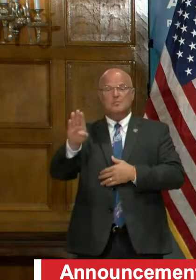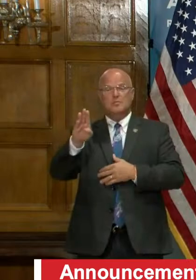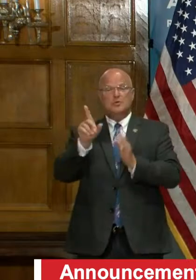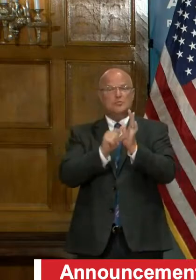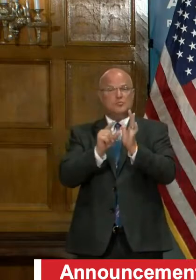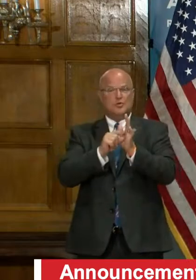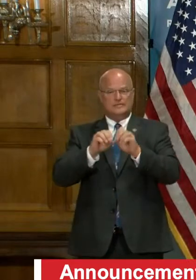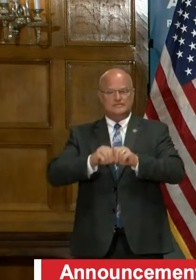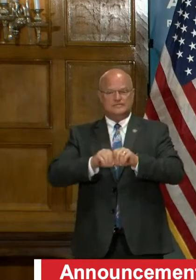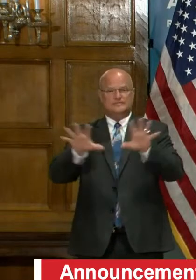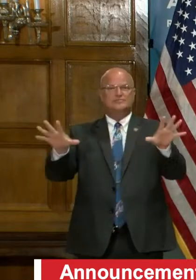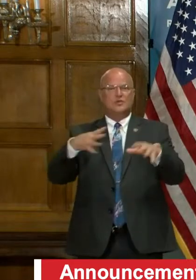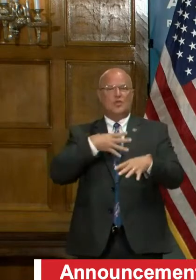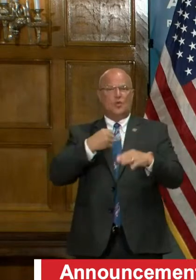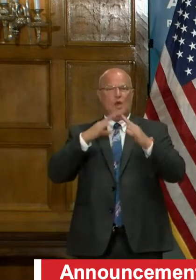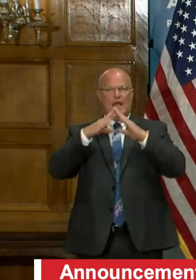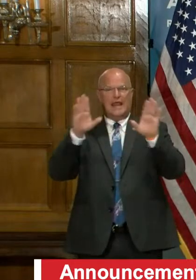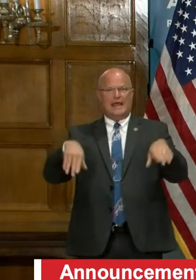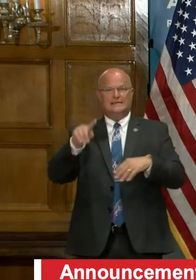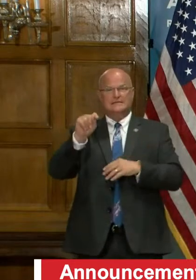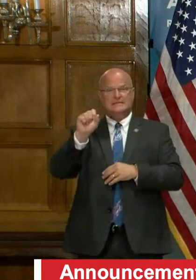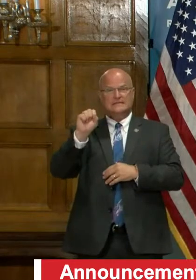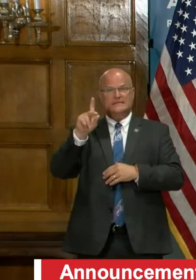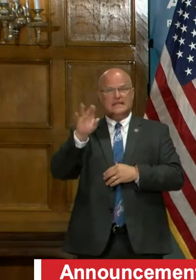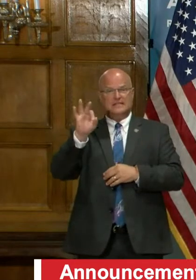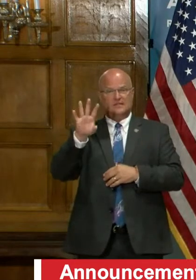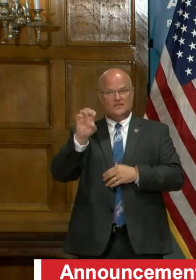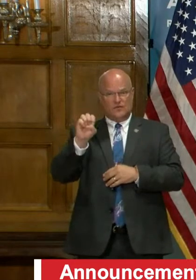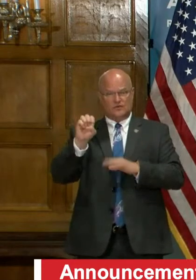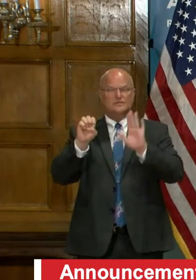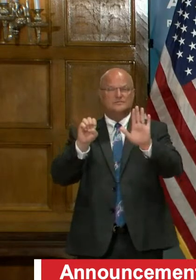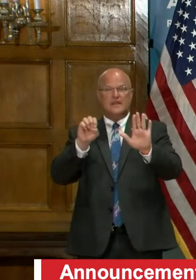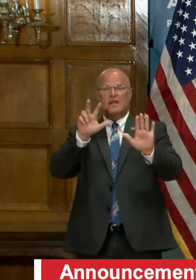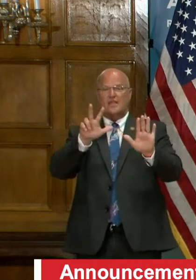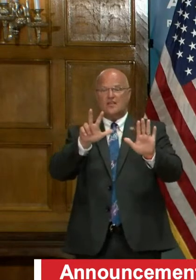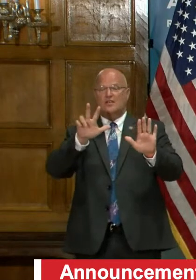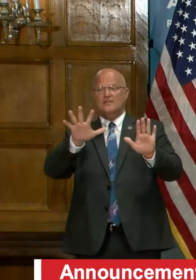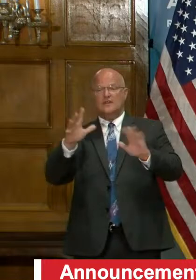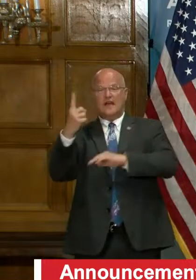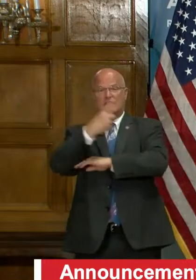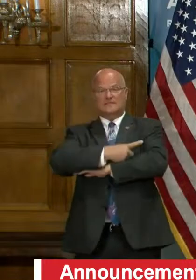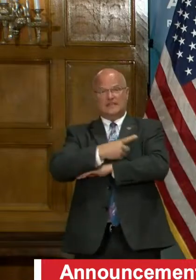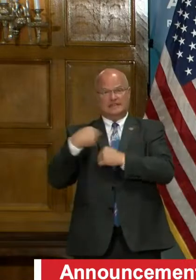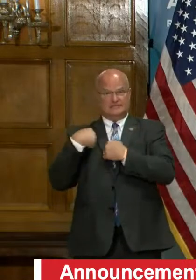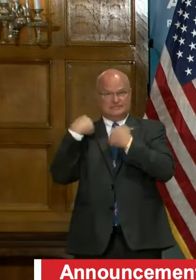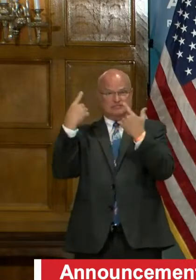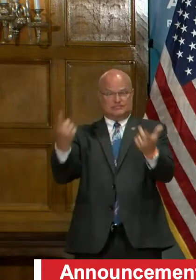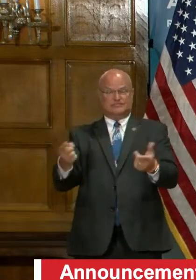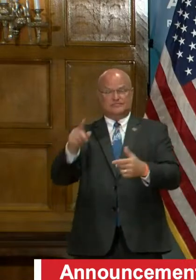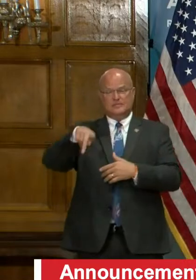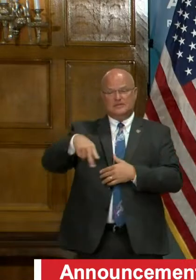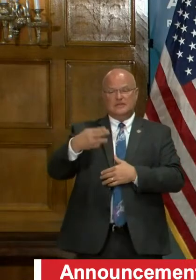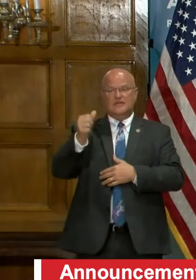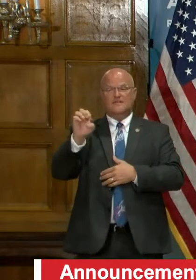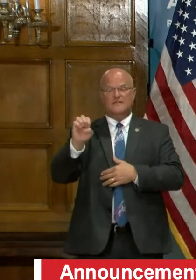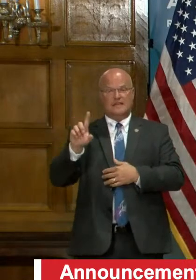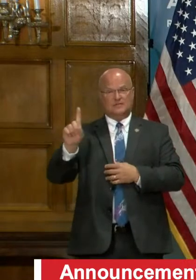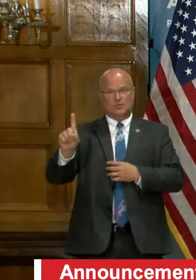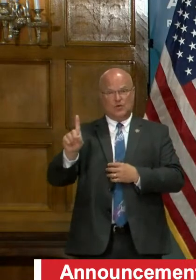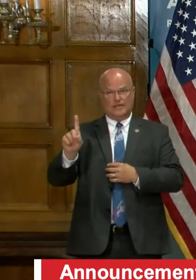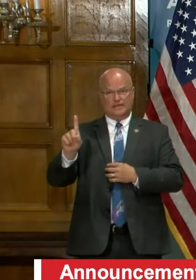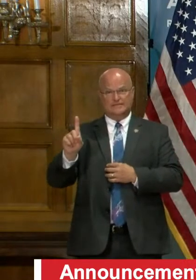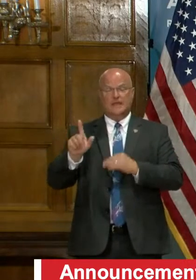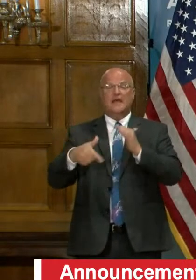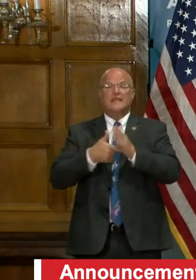that's been provided by the White House Task Force. That was 35 days ago that we have been in Phase 1.